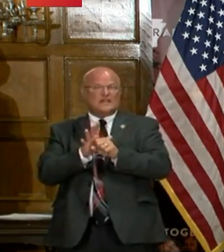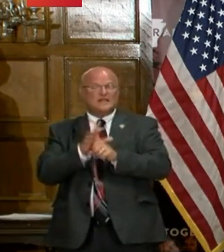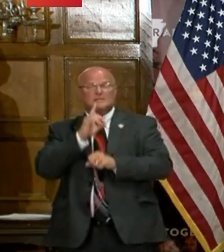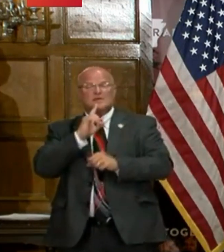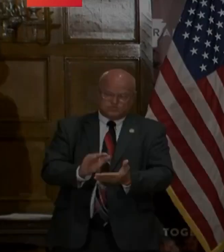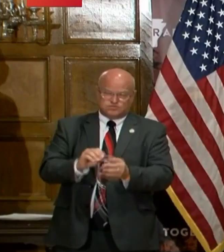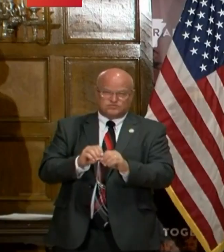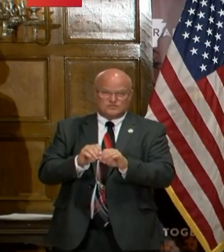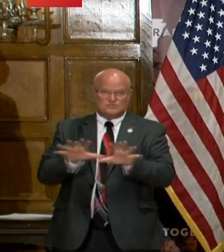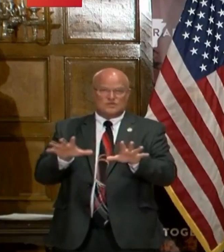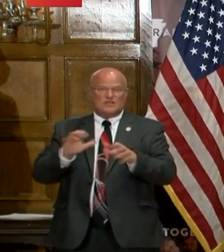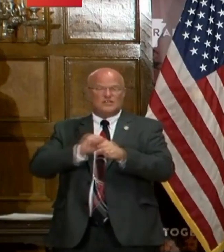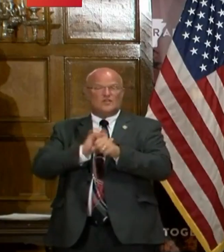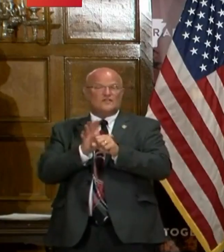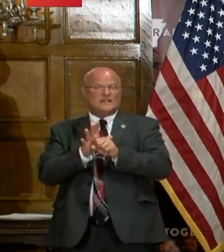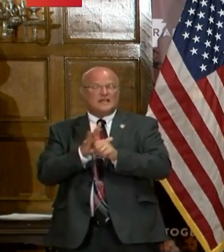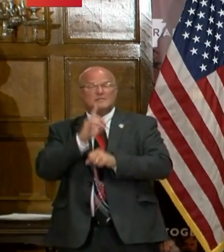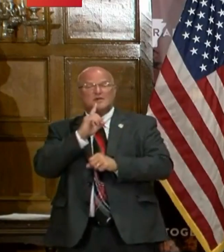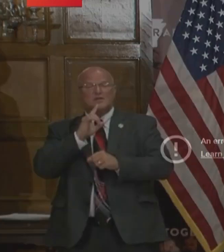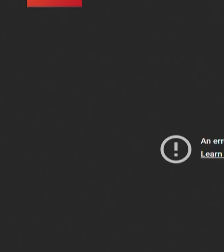making sure that we can